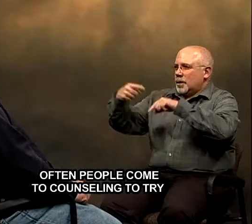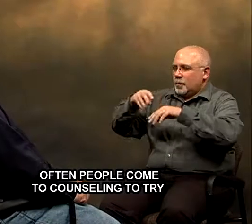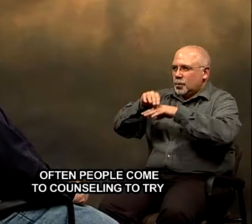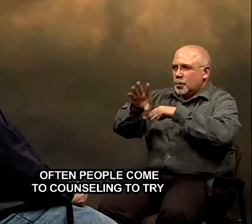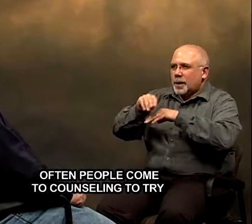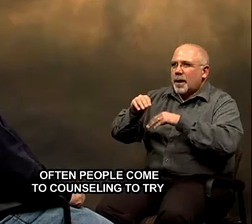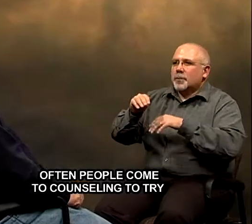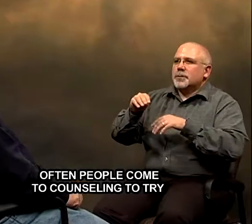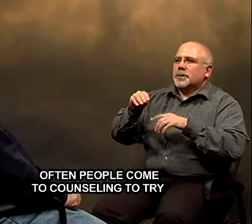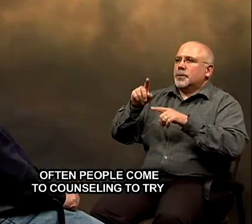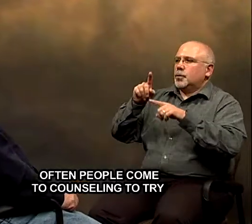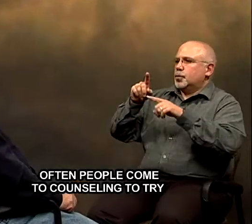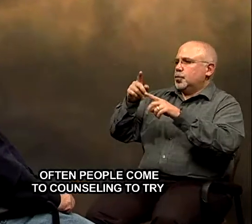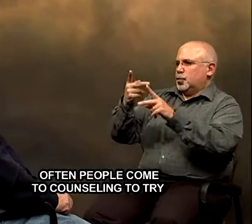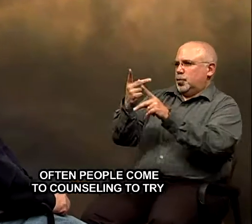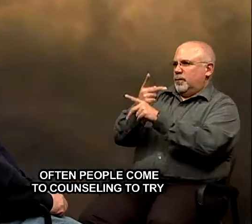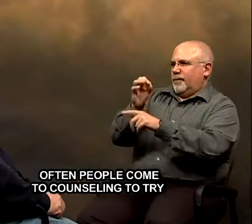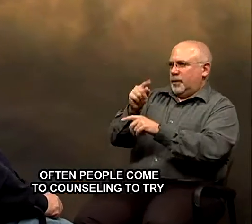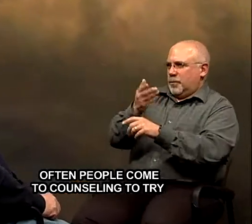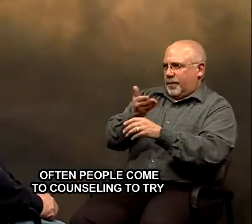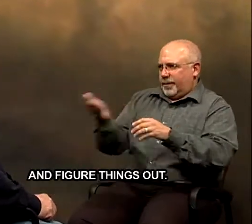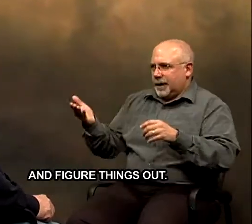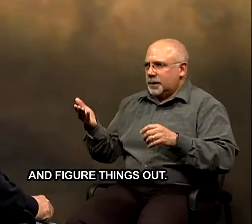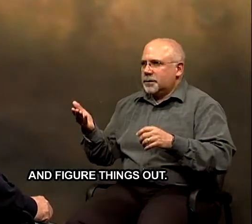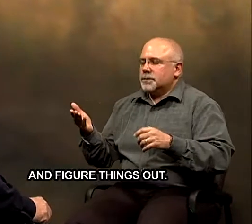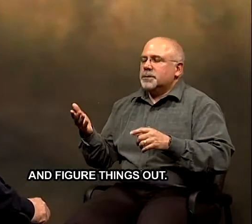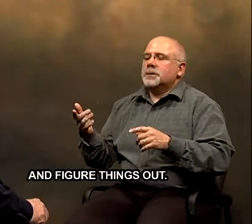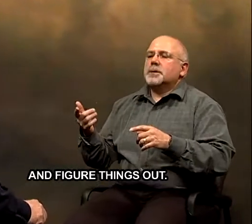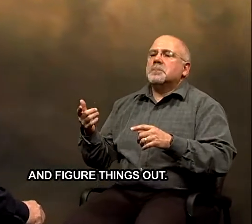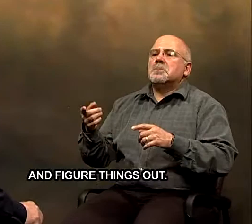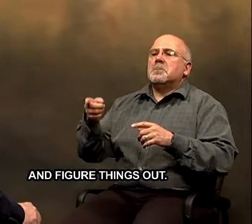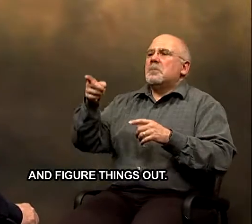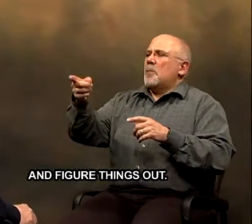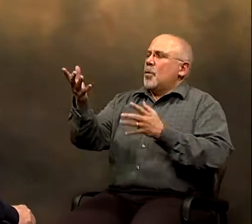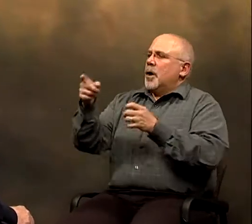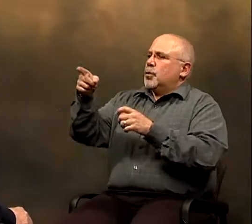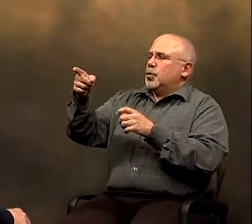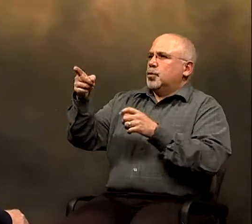Often people come to counseling to try and figure things out.